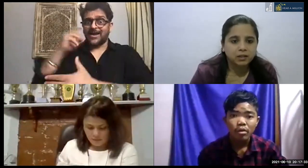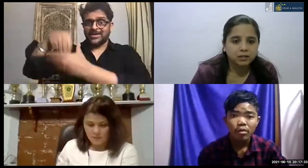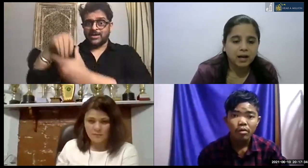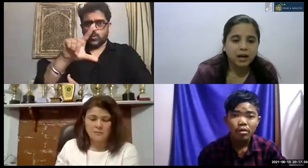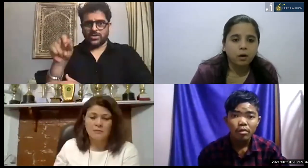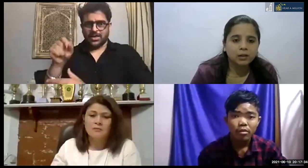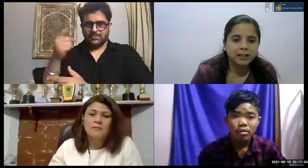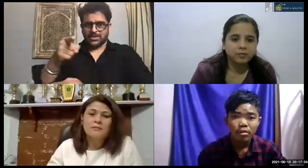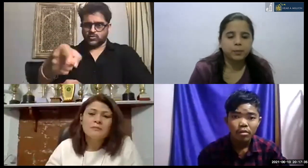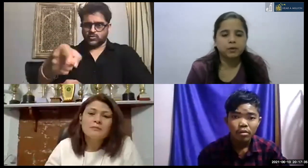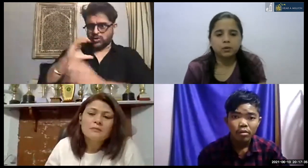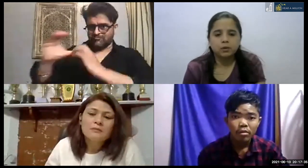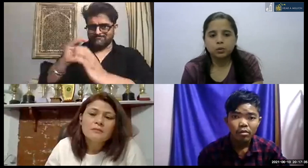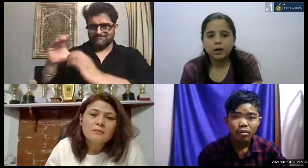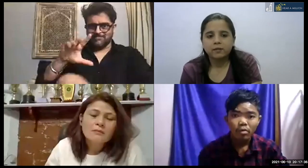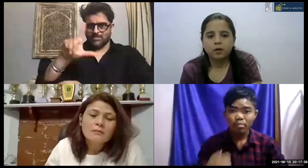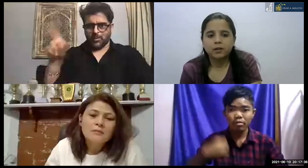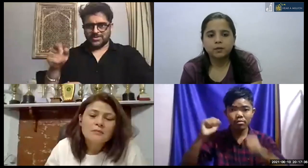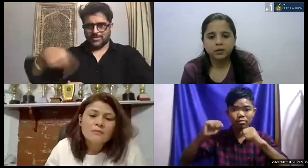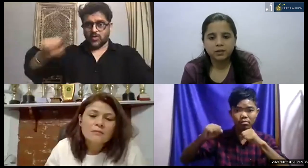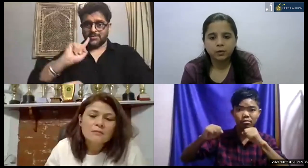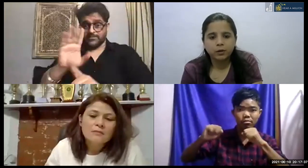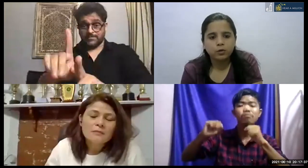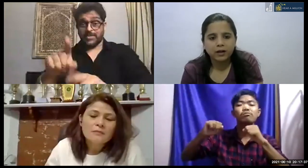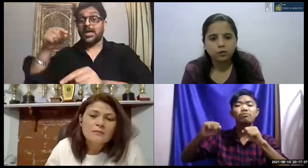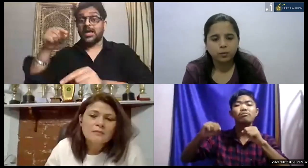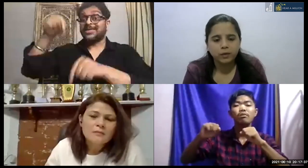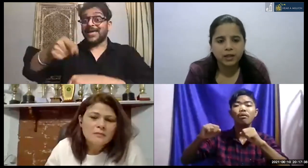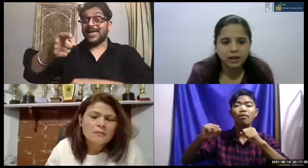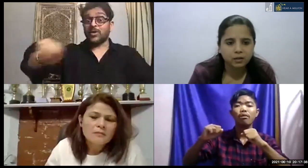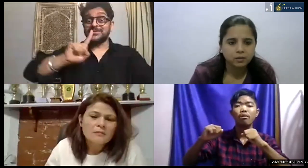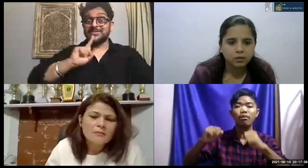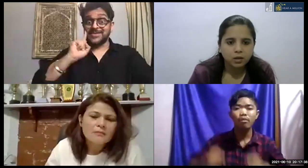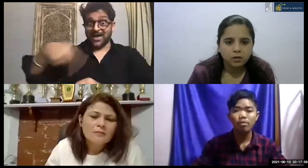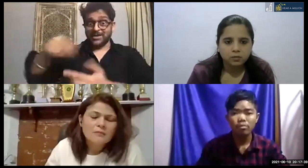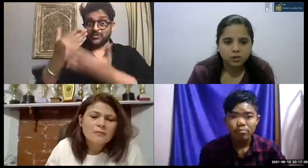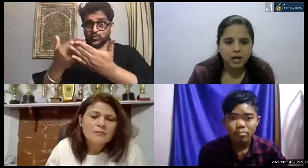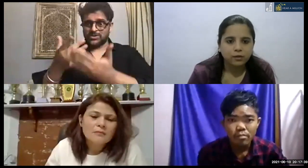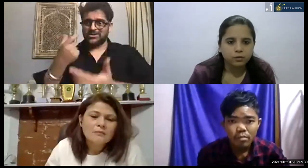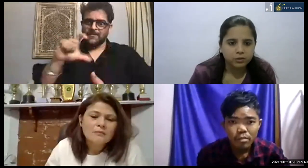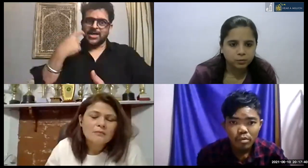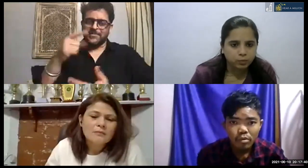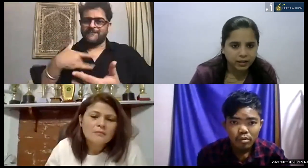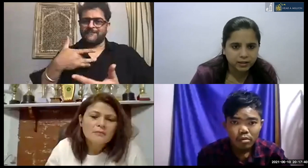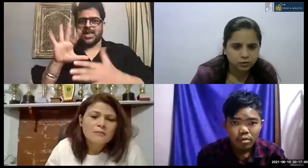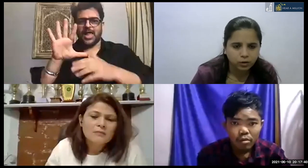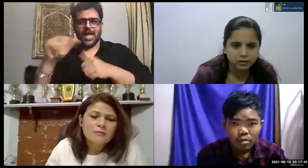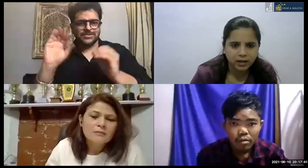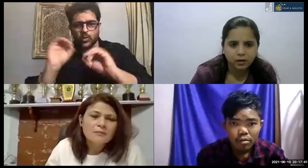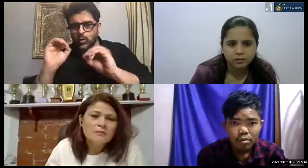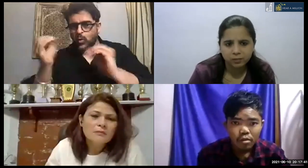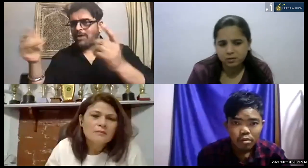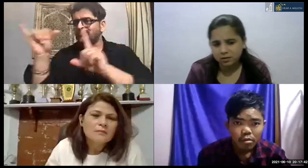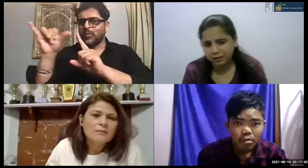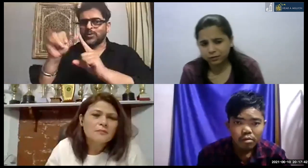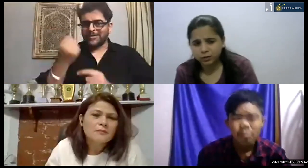that there are all the deaf people who are involved in a WhatsApp group, and you try to communicate with a chat on WhatsApp group, correct? So there